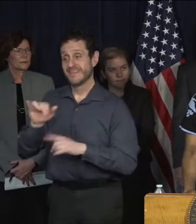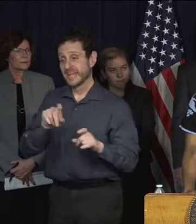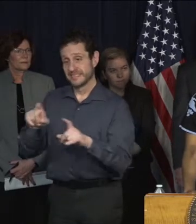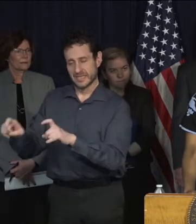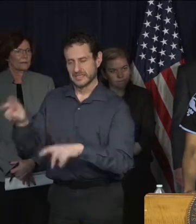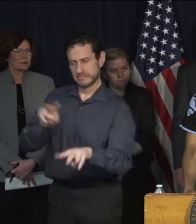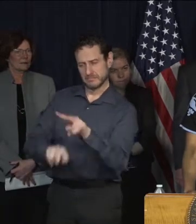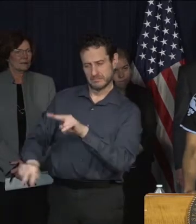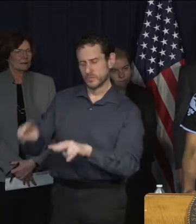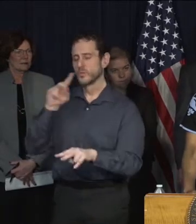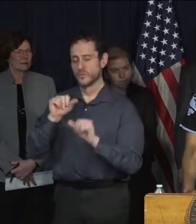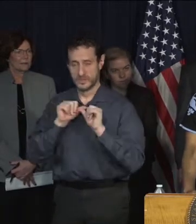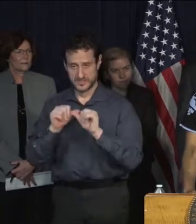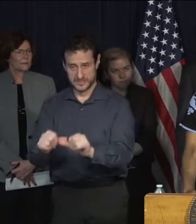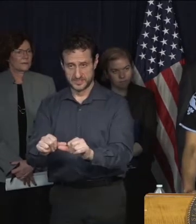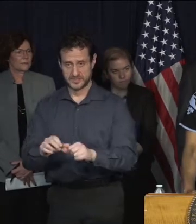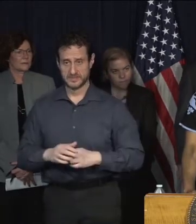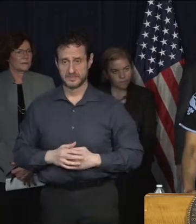continue.